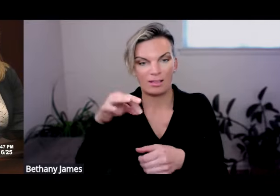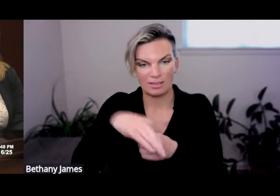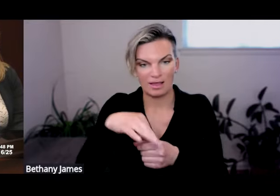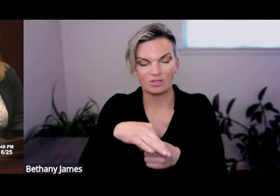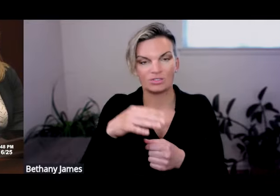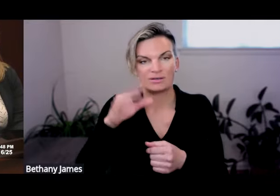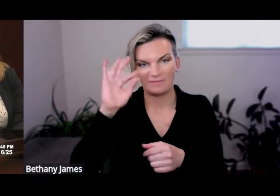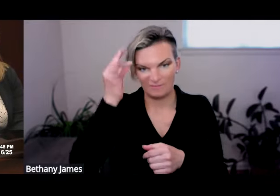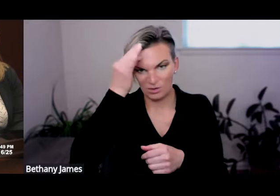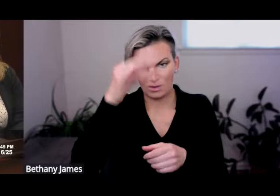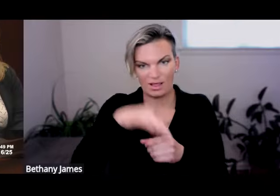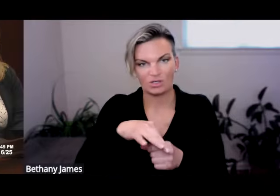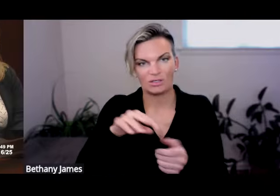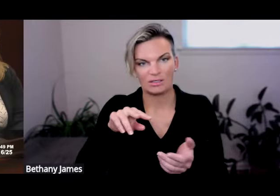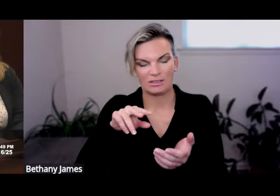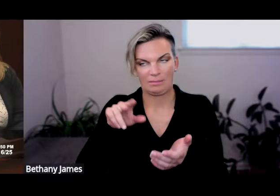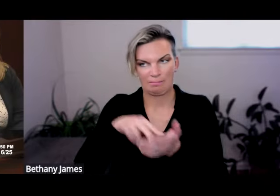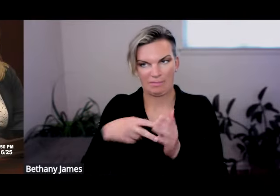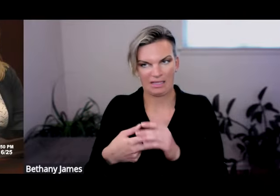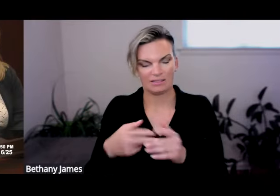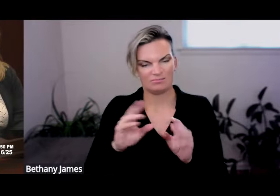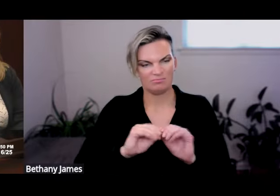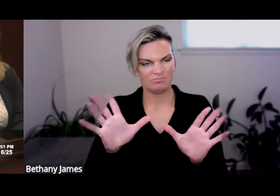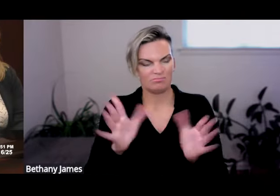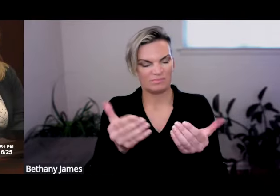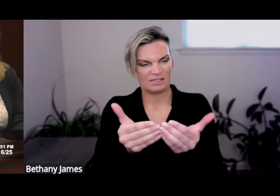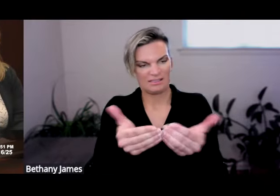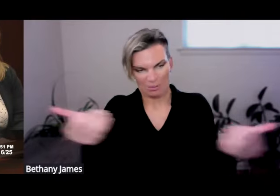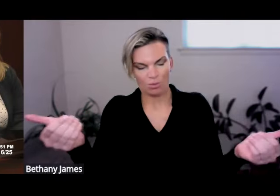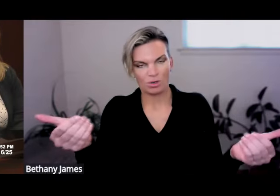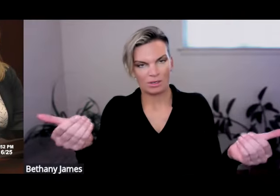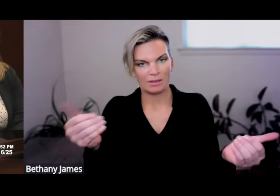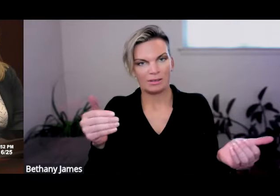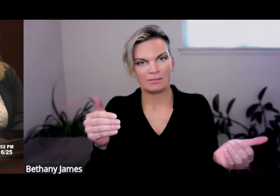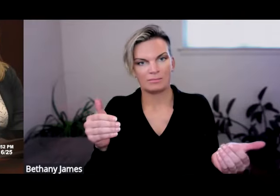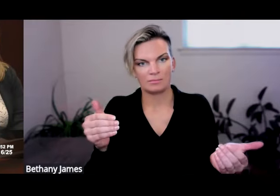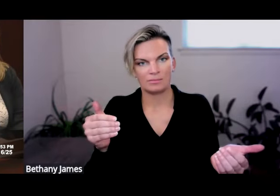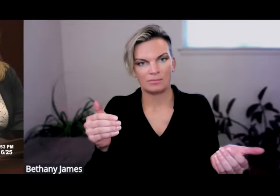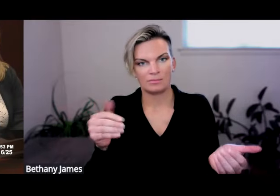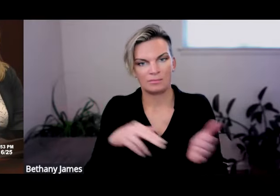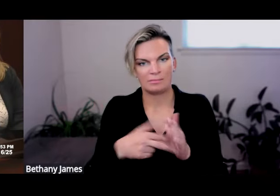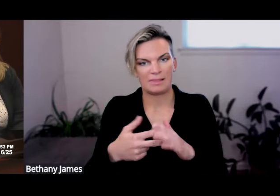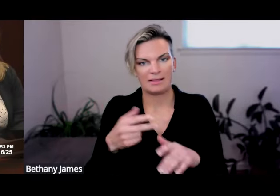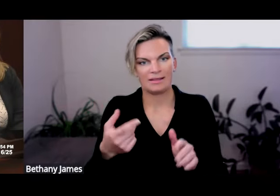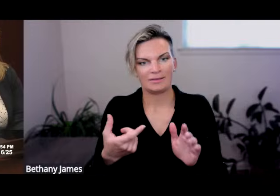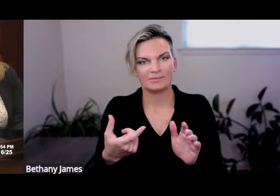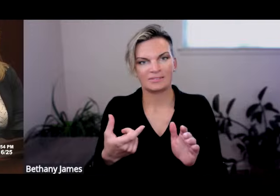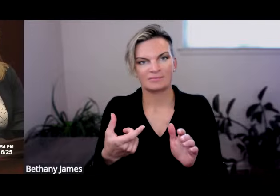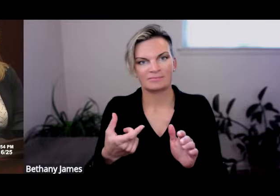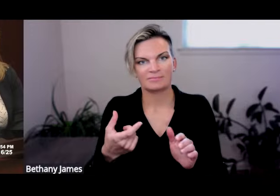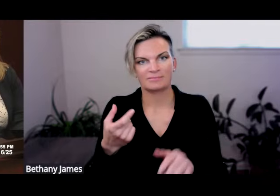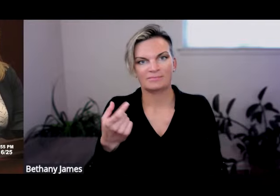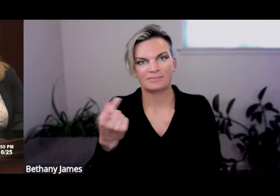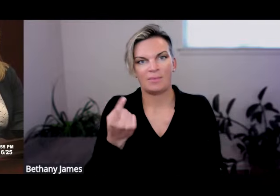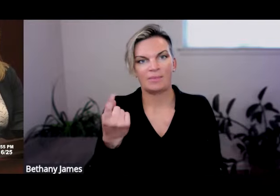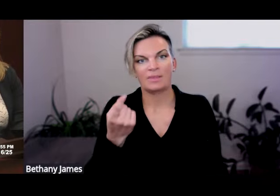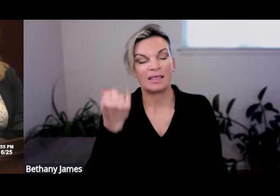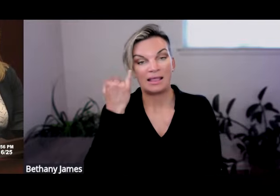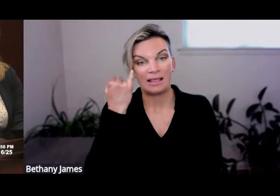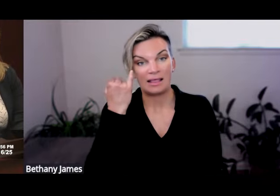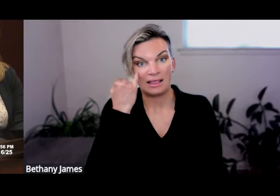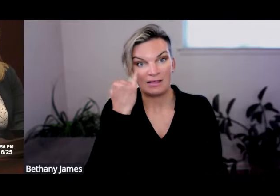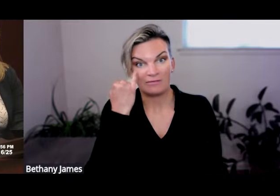to me to mean that there has to be something. I mean, if we weren't required to separate it, why